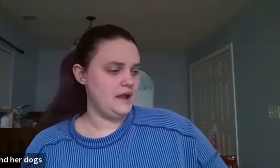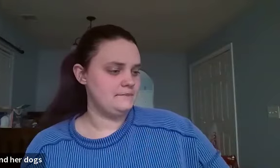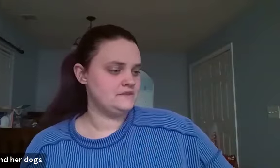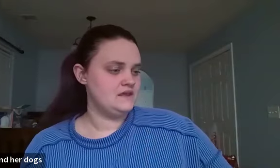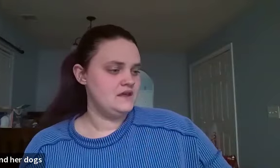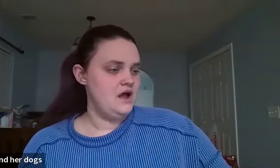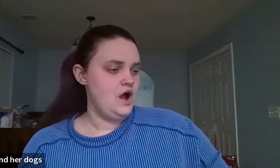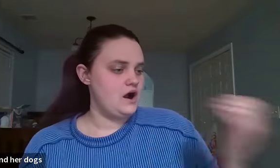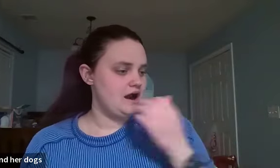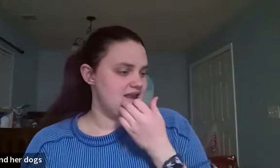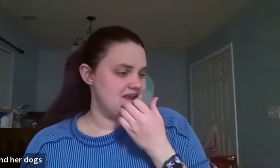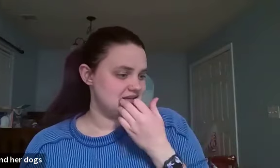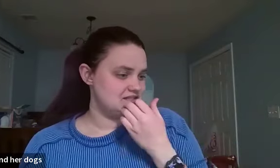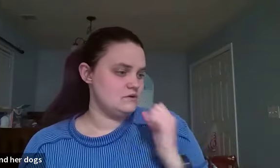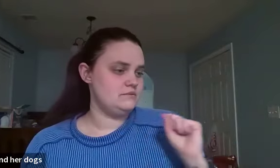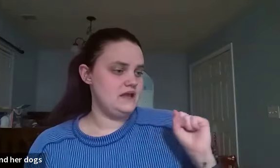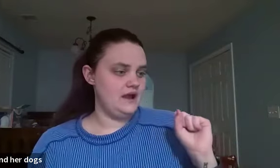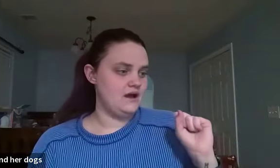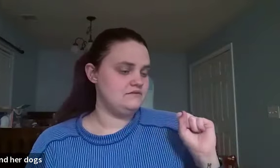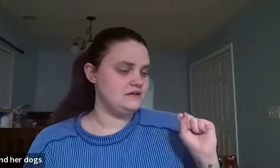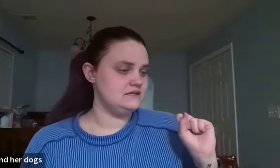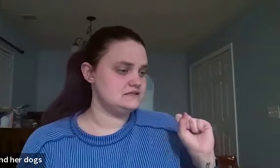Okay. Our next one we have is,